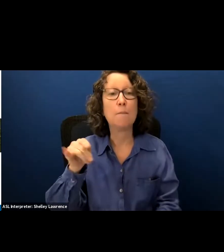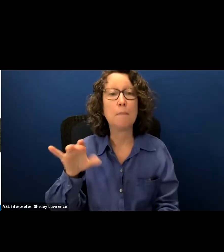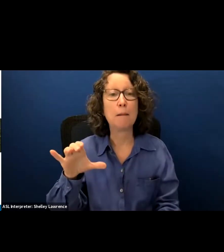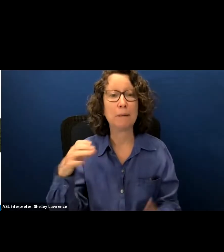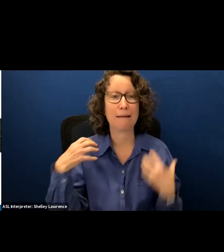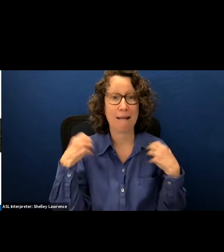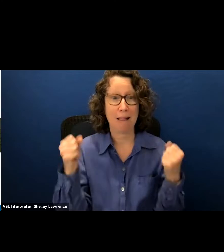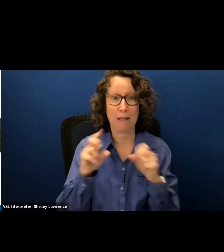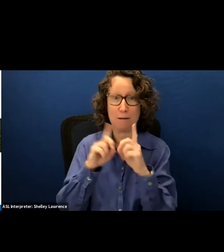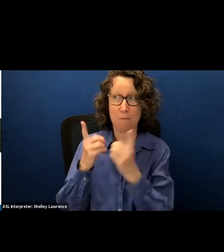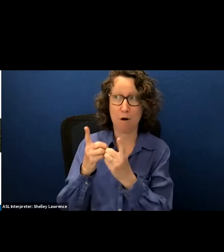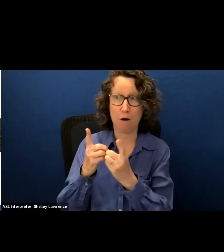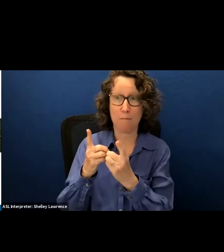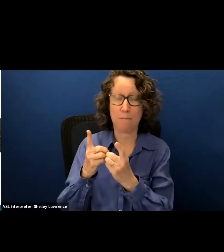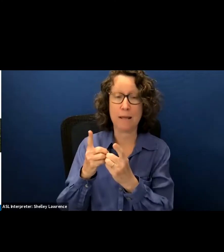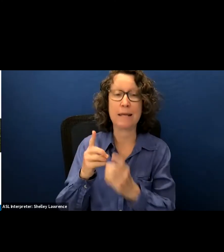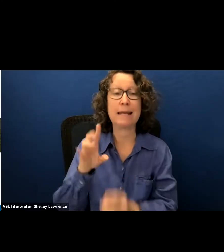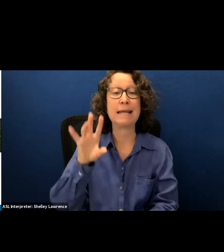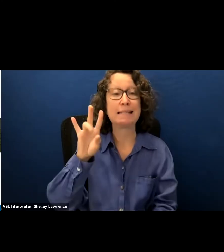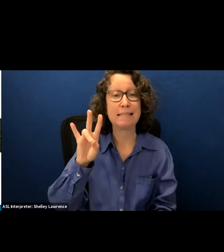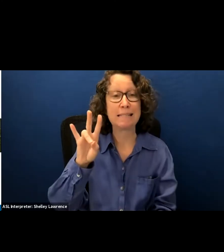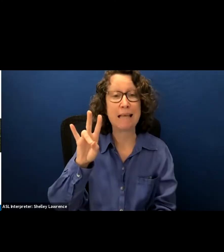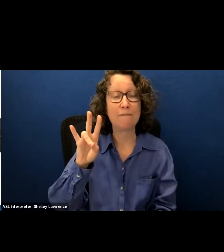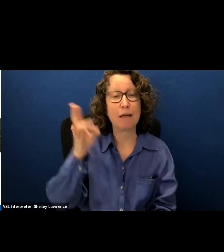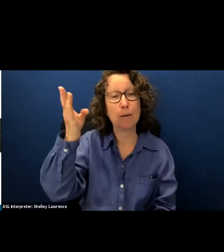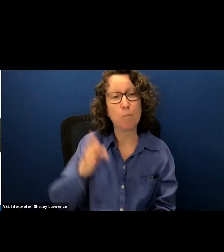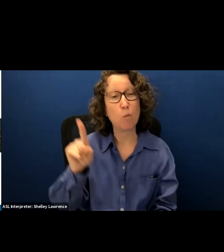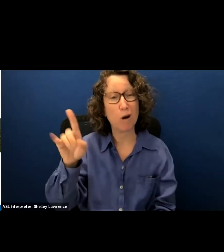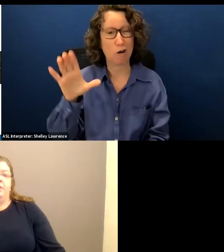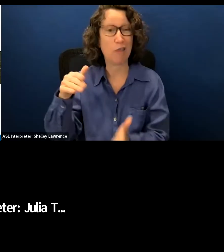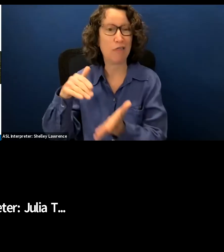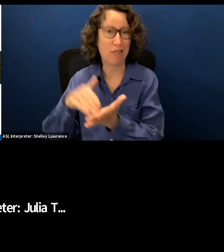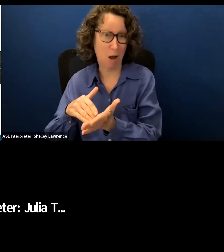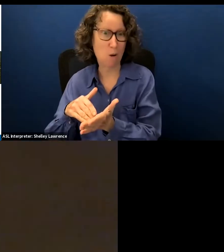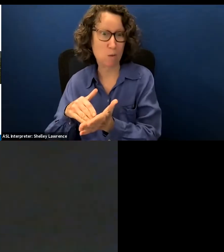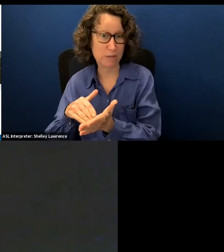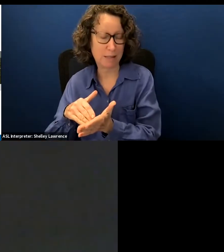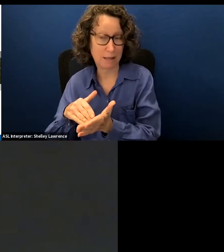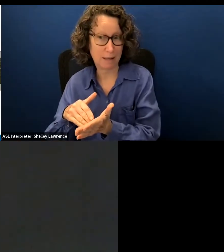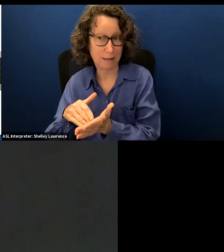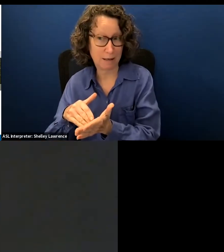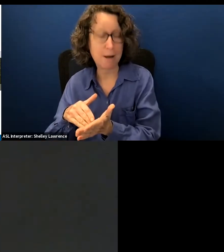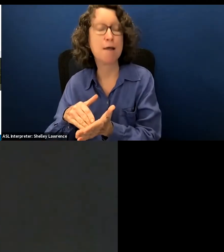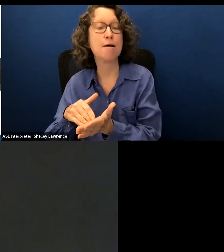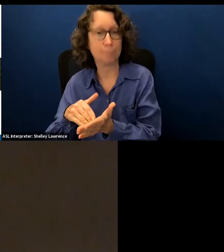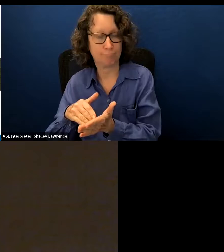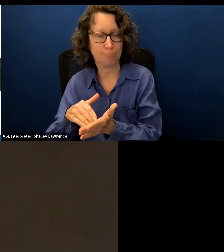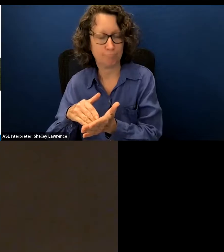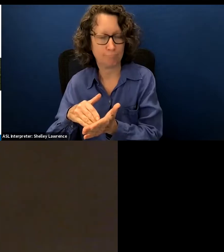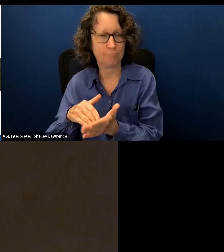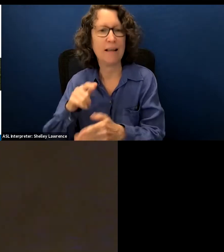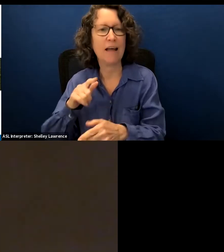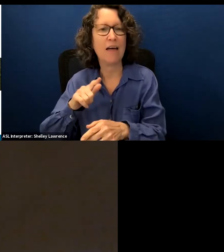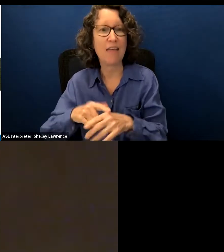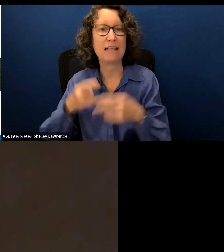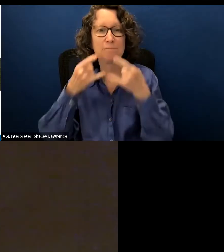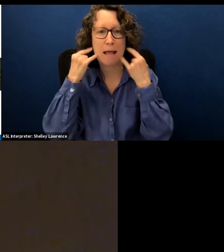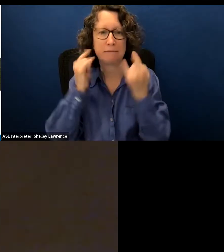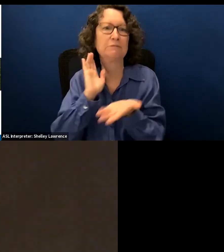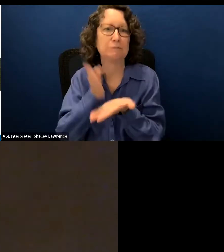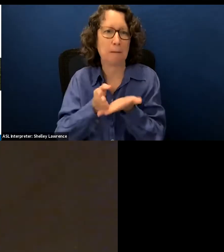stated once we get to 7 cases per 100,000, that's when we actually eliminate